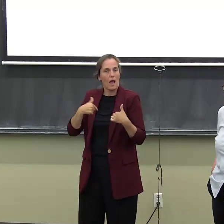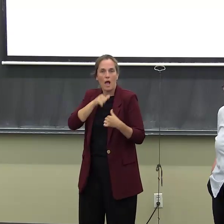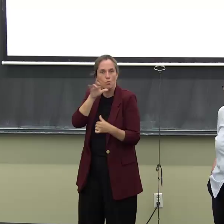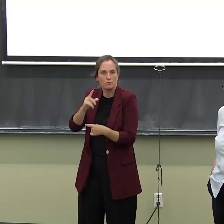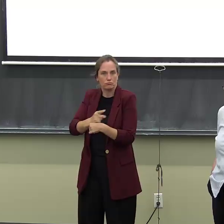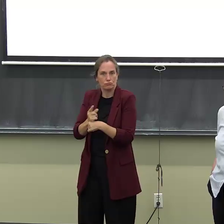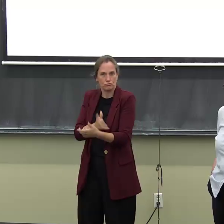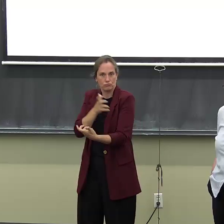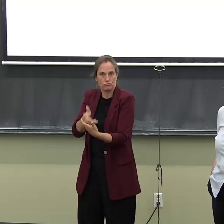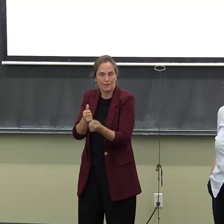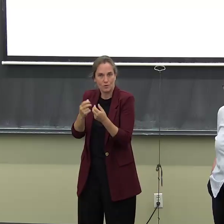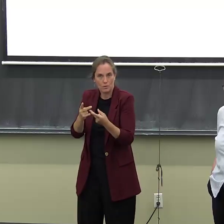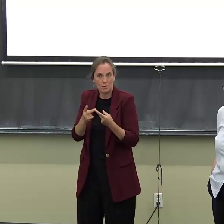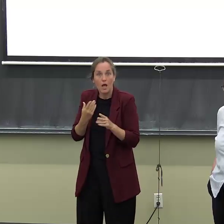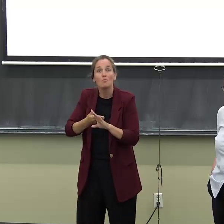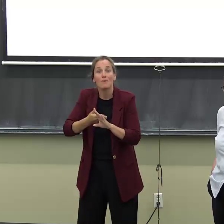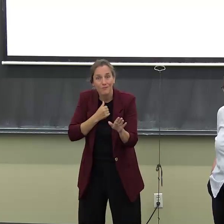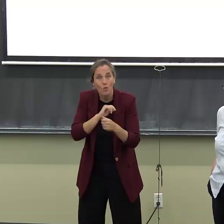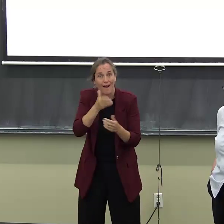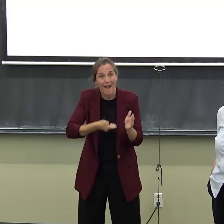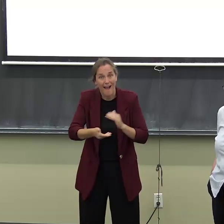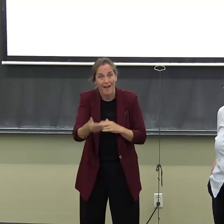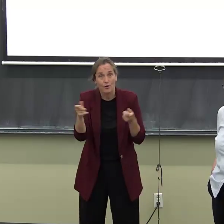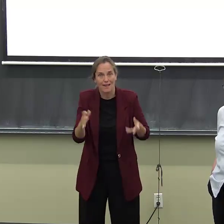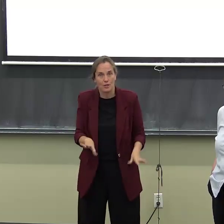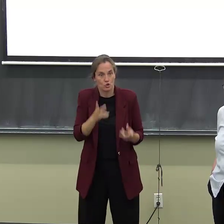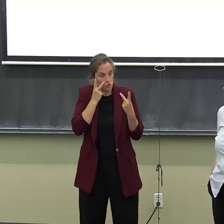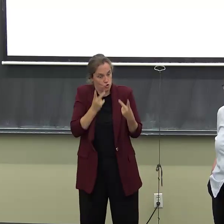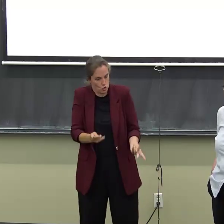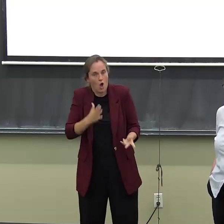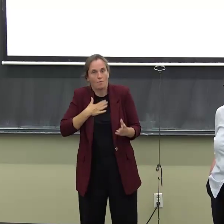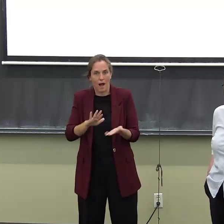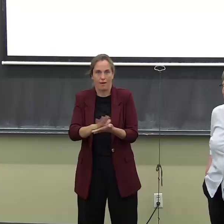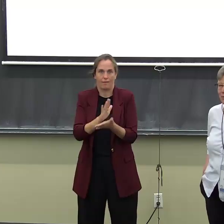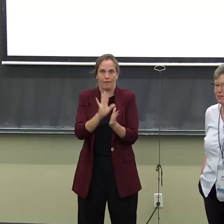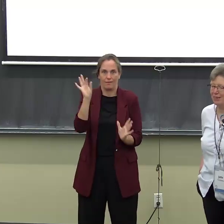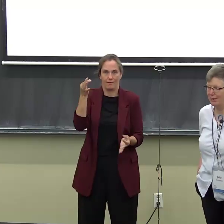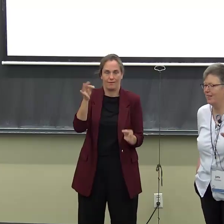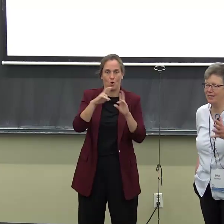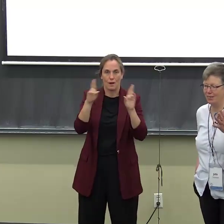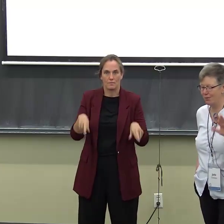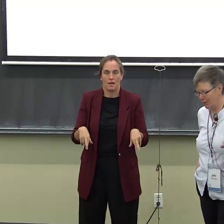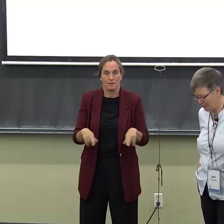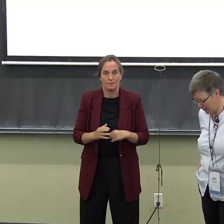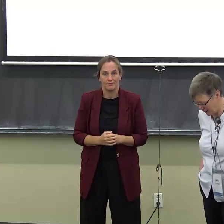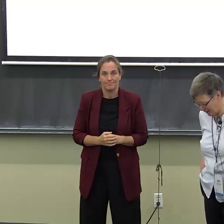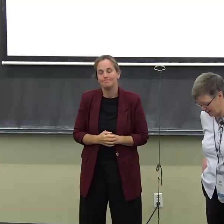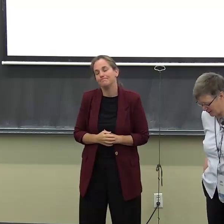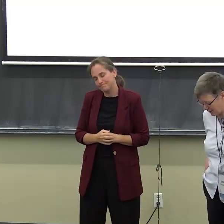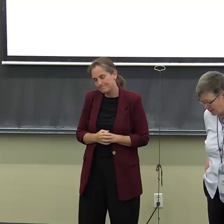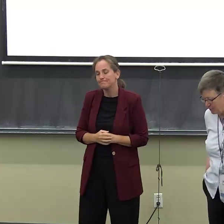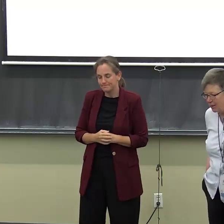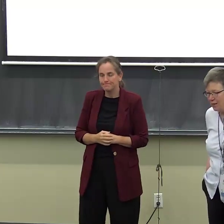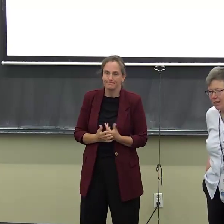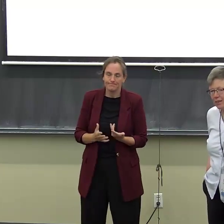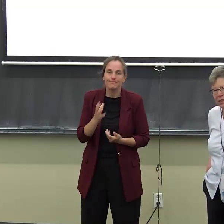fit for a position before a hiring manager even saw my resume. Yeah. So, Yeah, so that's, and this is very much the